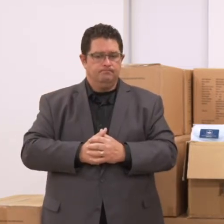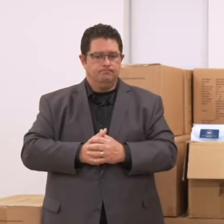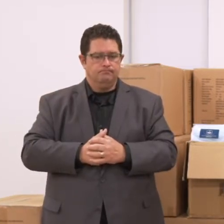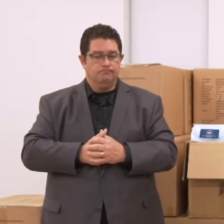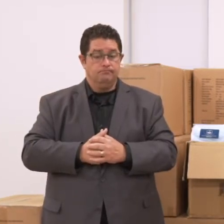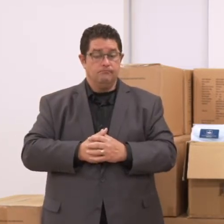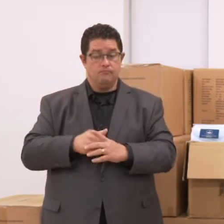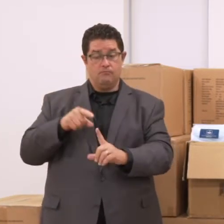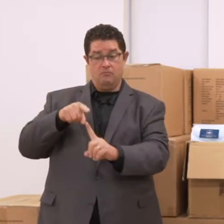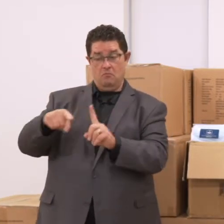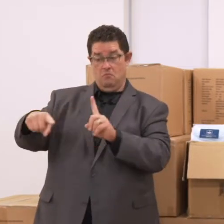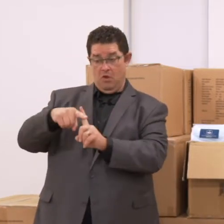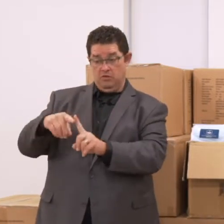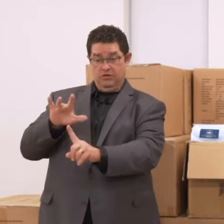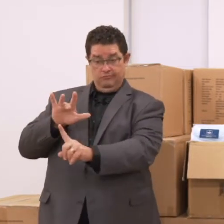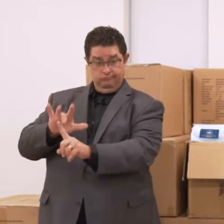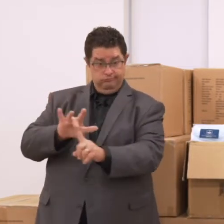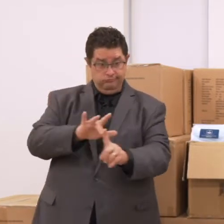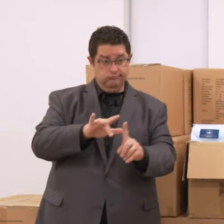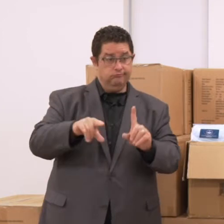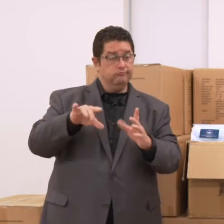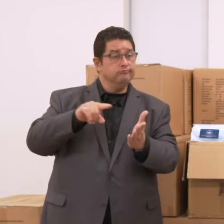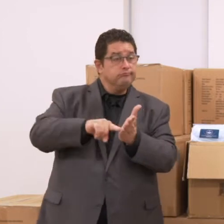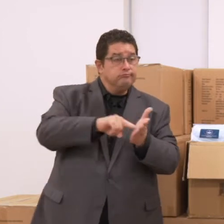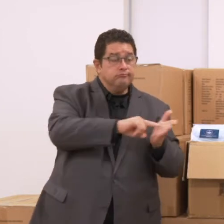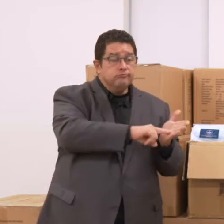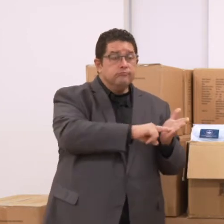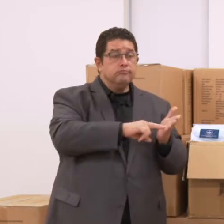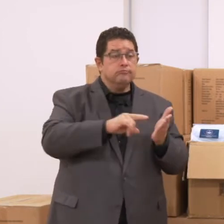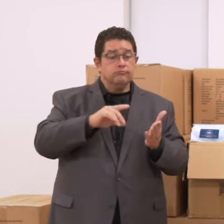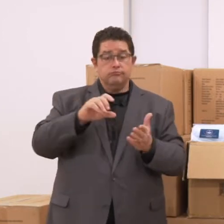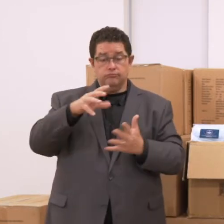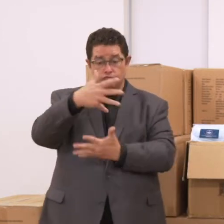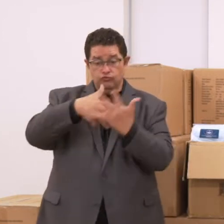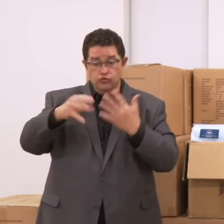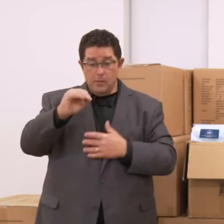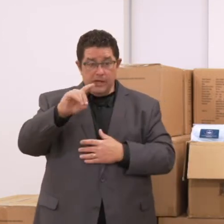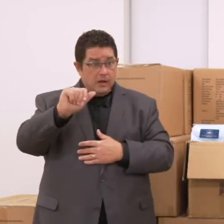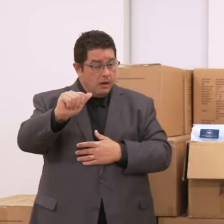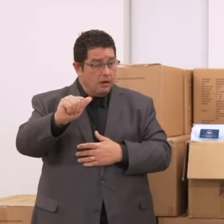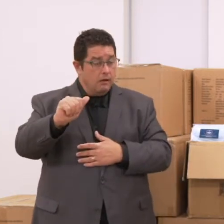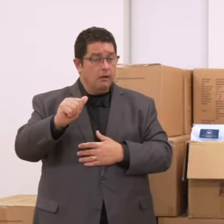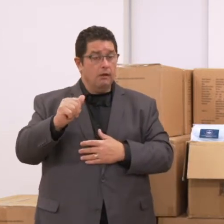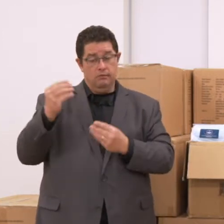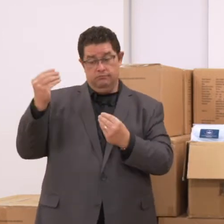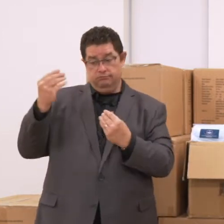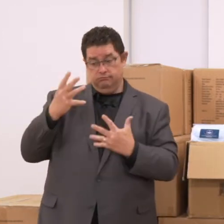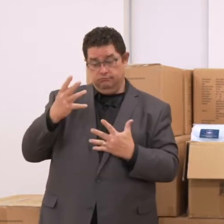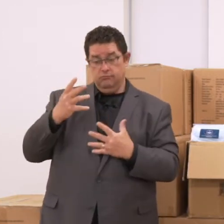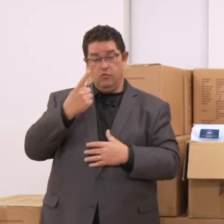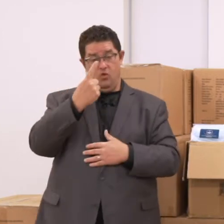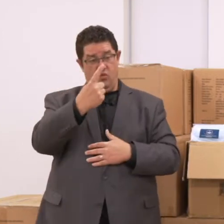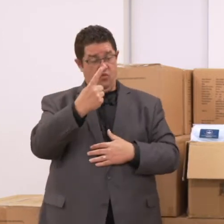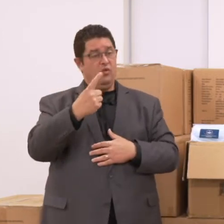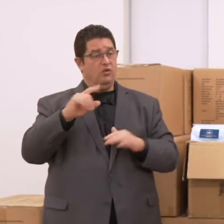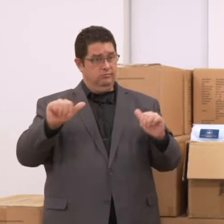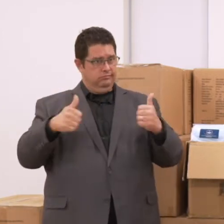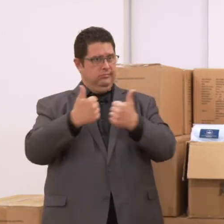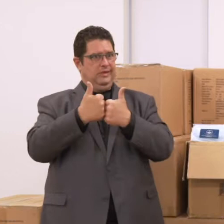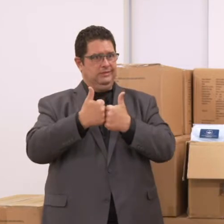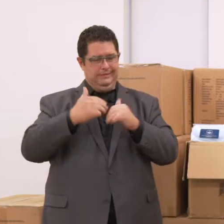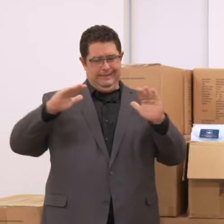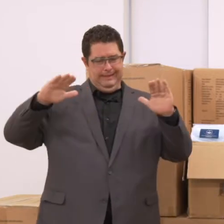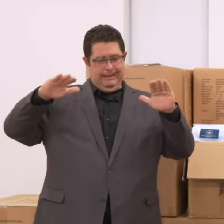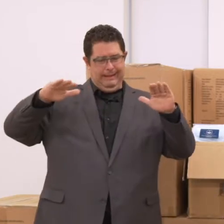Contact tracing, social media, and common sense tell us that one of our challenges is bars and other late-night venues